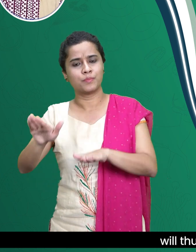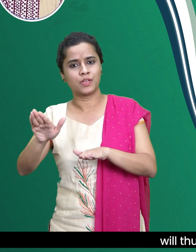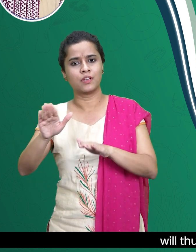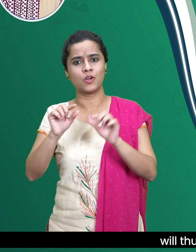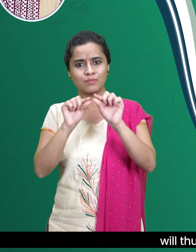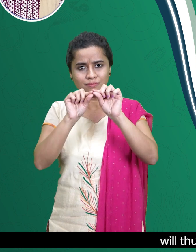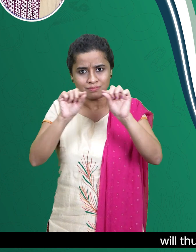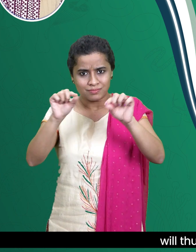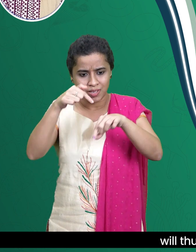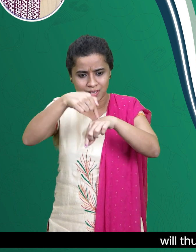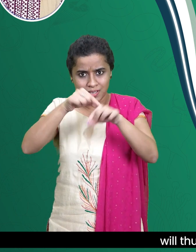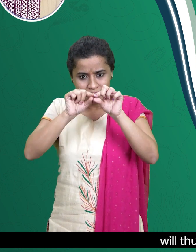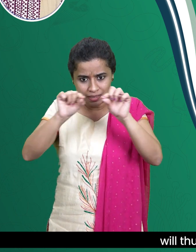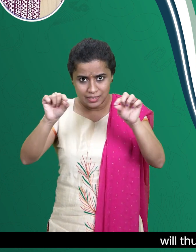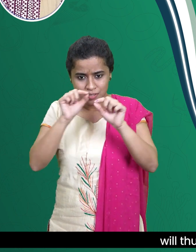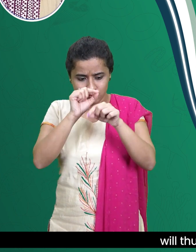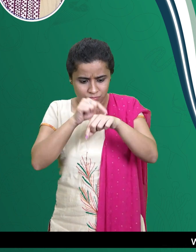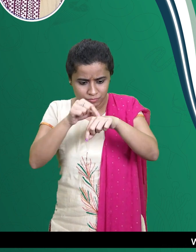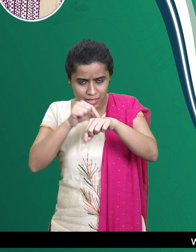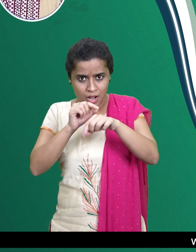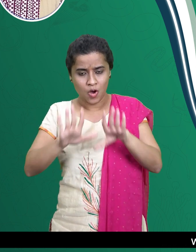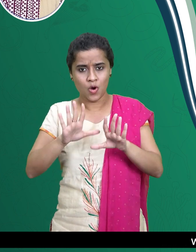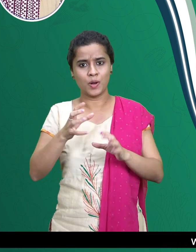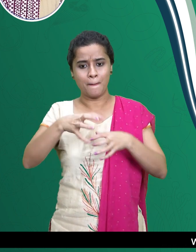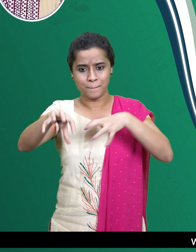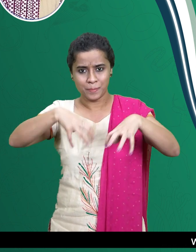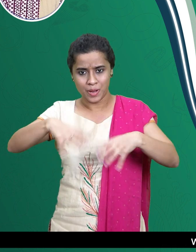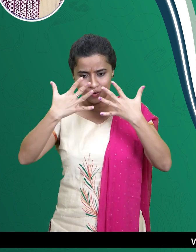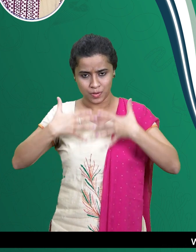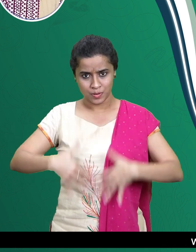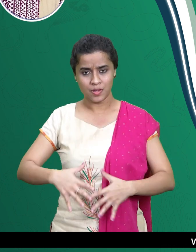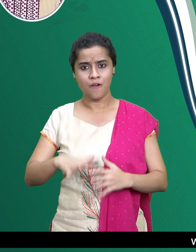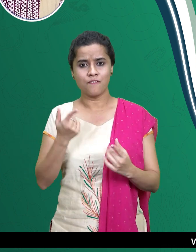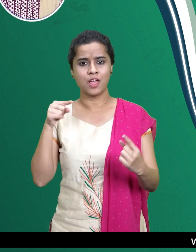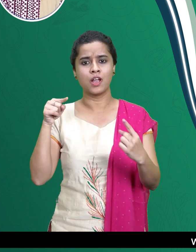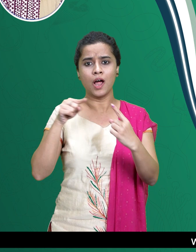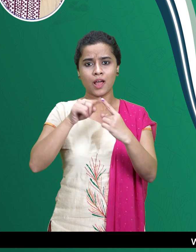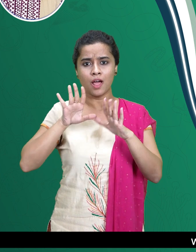the tissue or organ which the microbe targets.